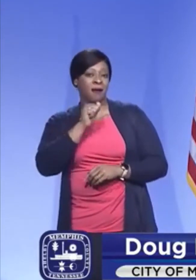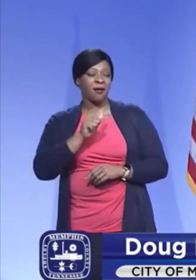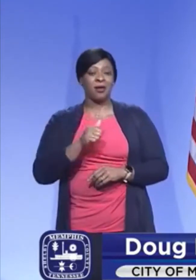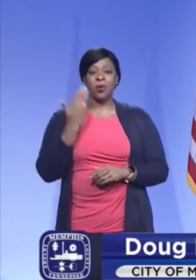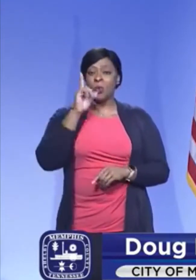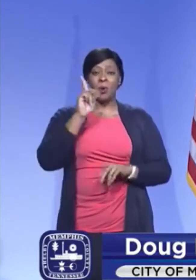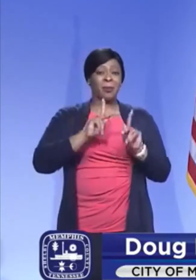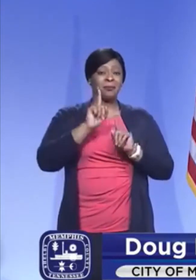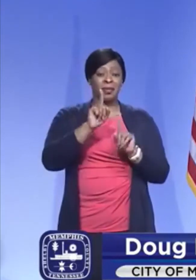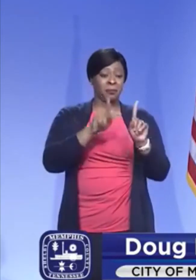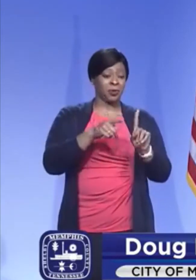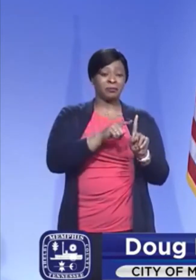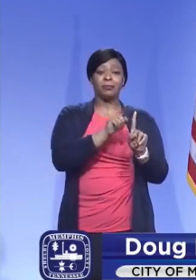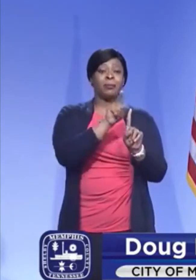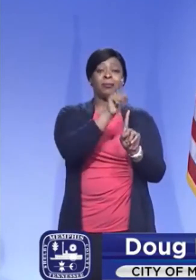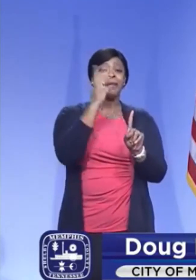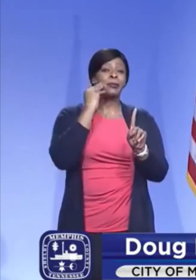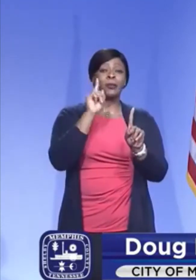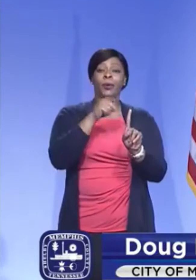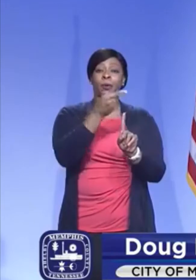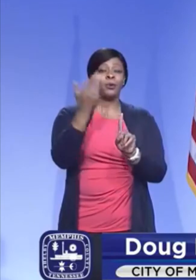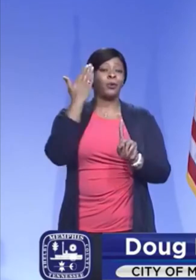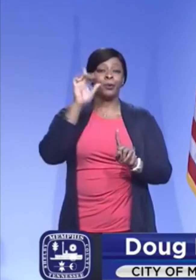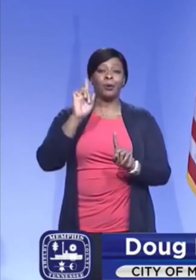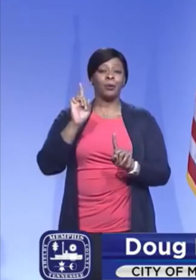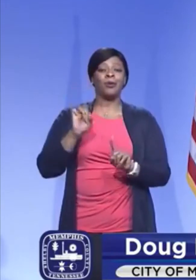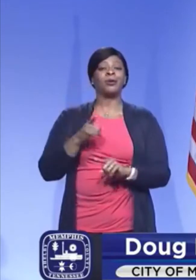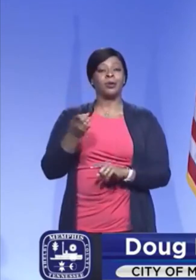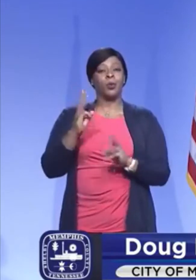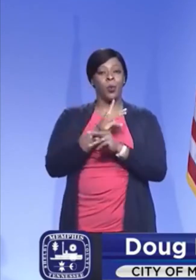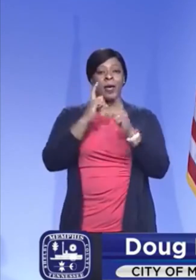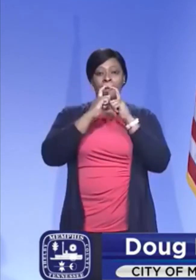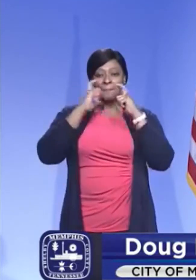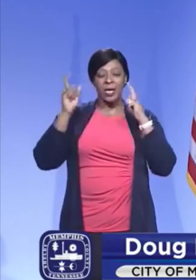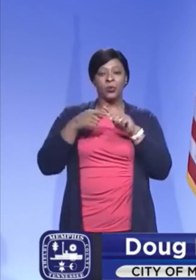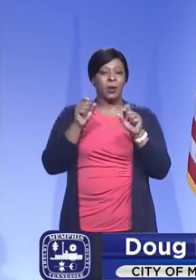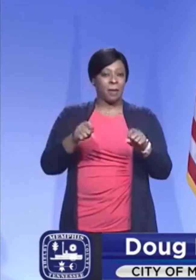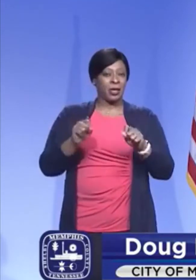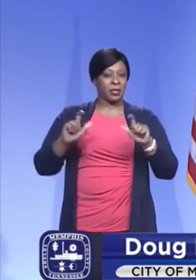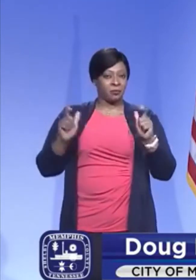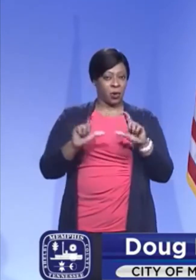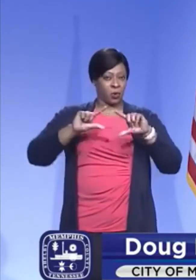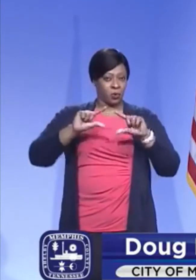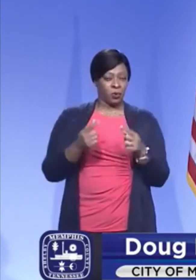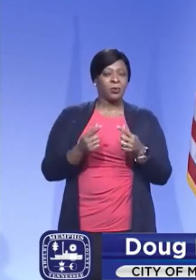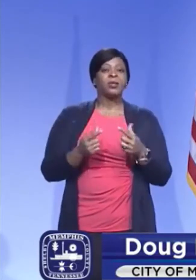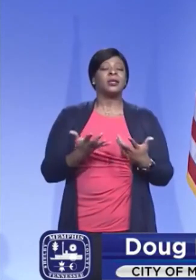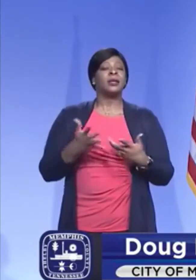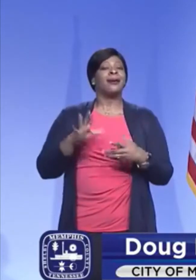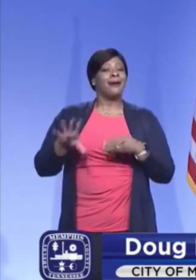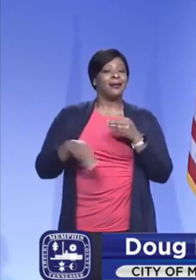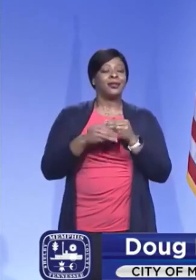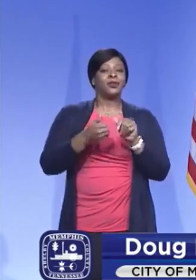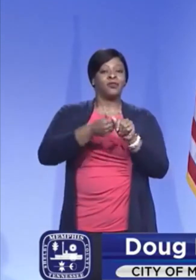been. Wear your mask to the extent that it's practical when you're in those small groups, and please, in addition to